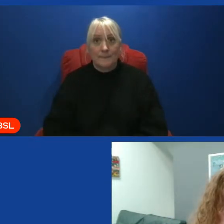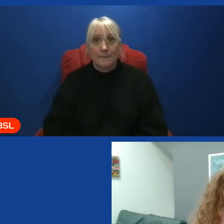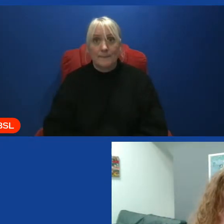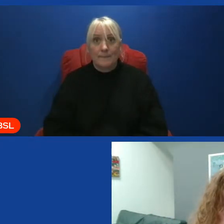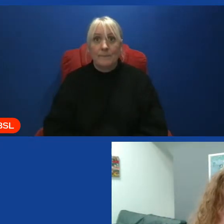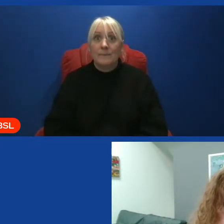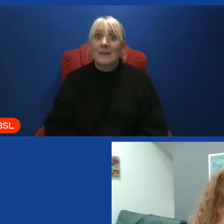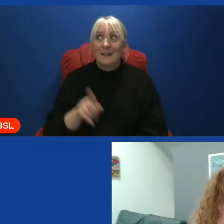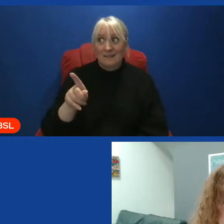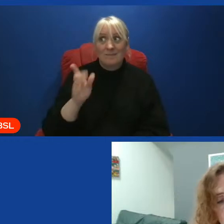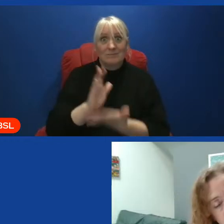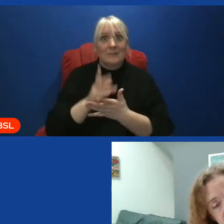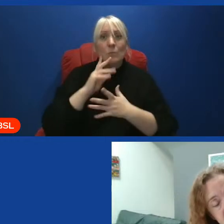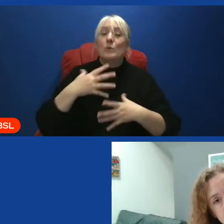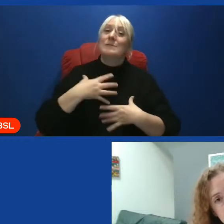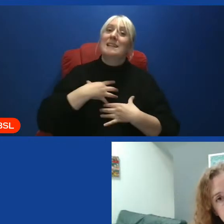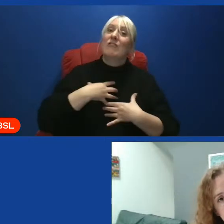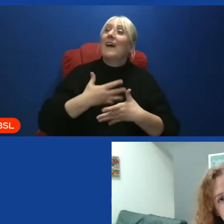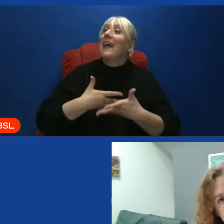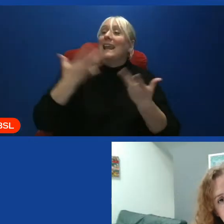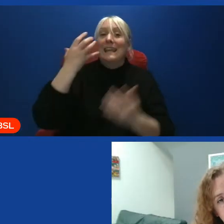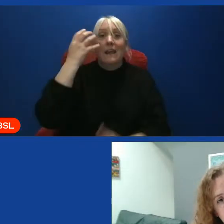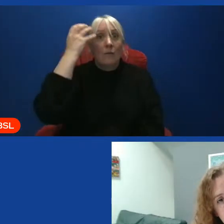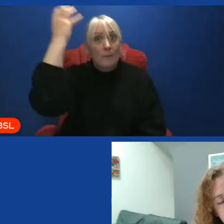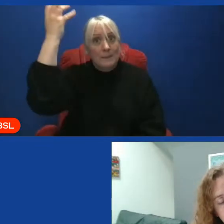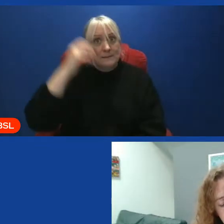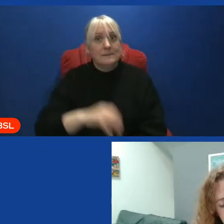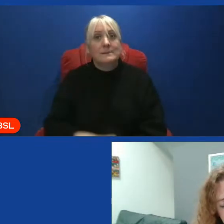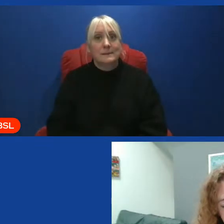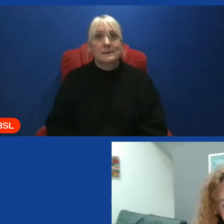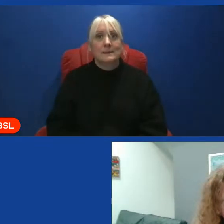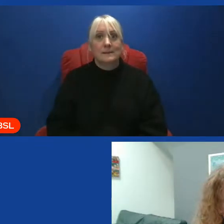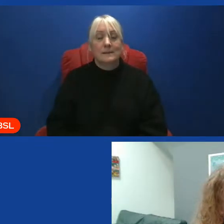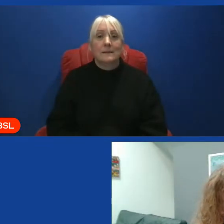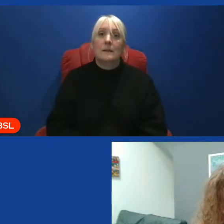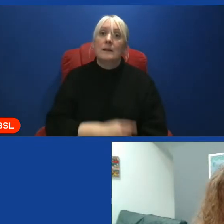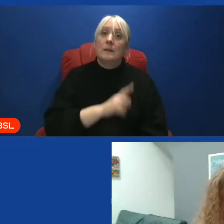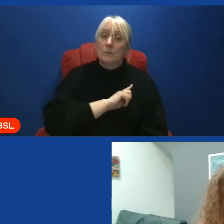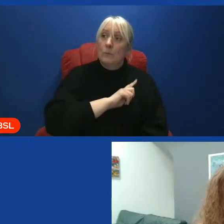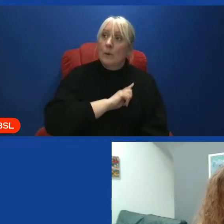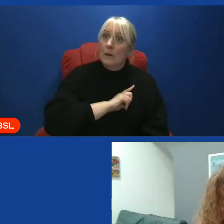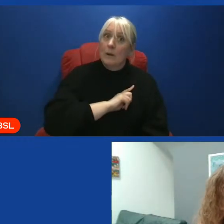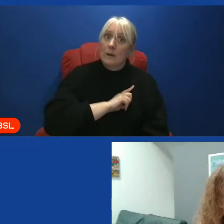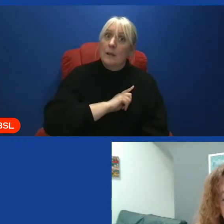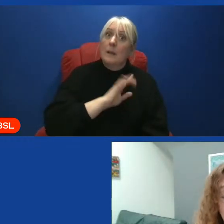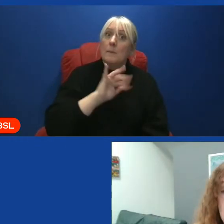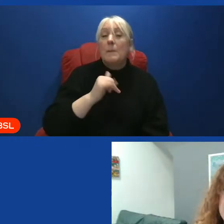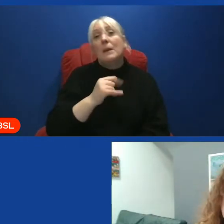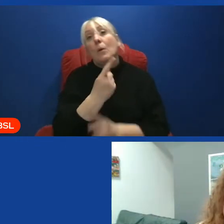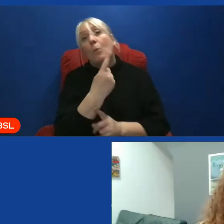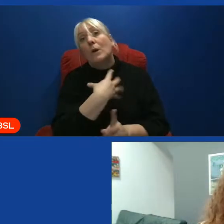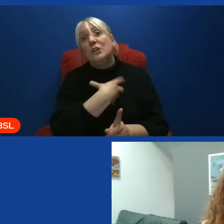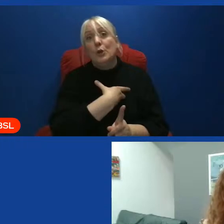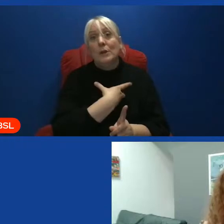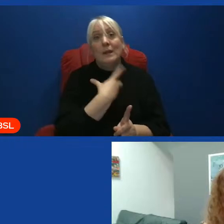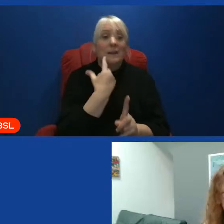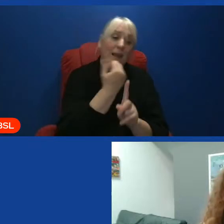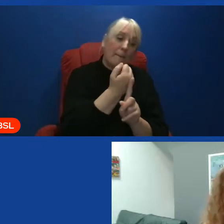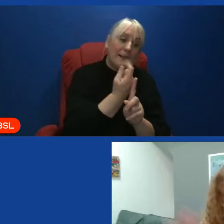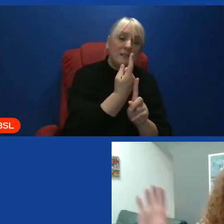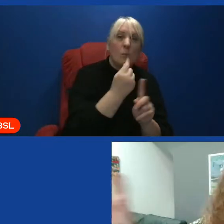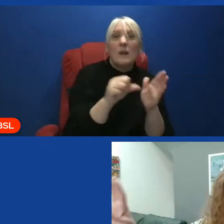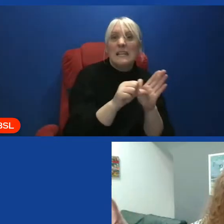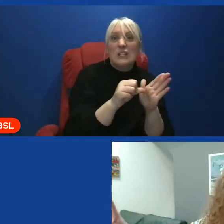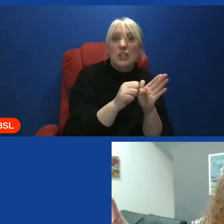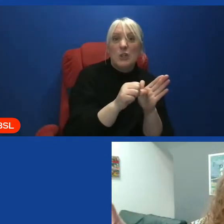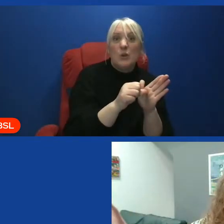that would terrify any government, because whilst, you know, it's often been the case that you might have one union campaigning on one issue over here, and then